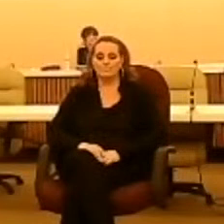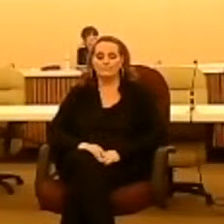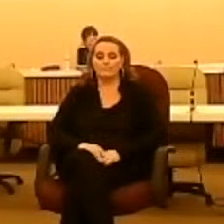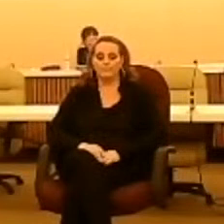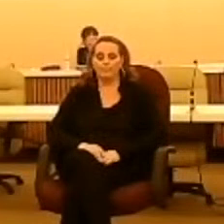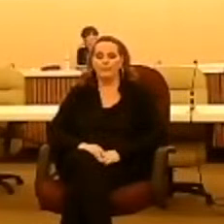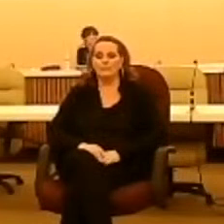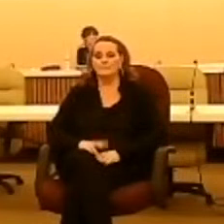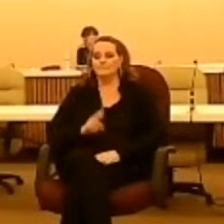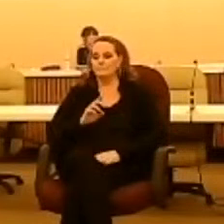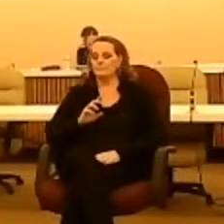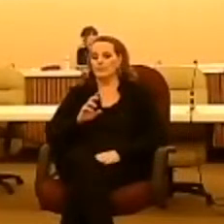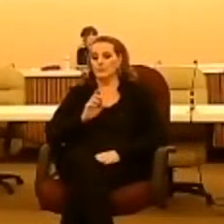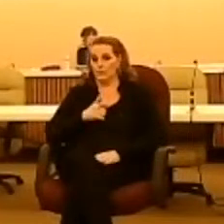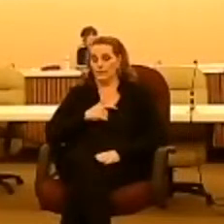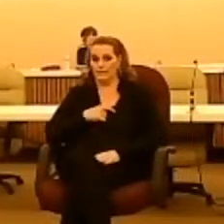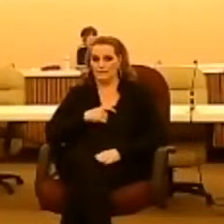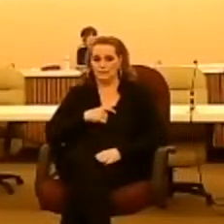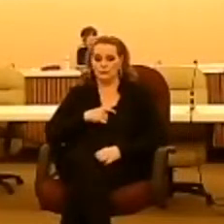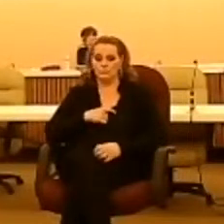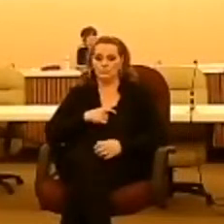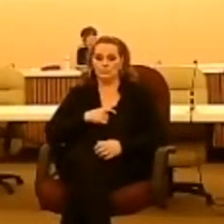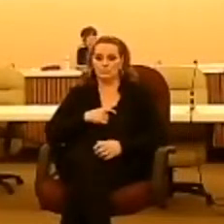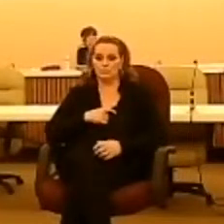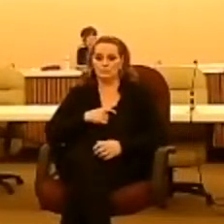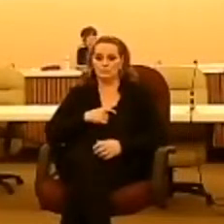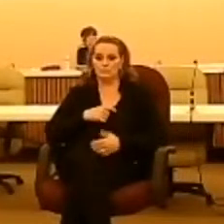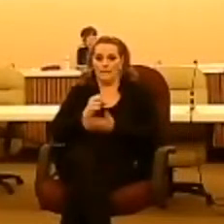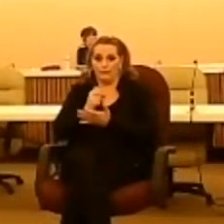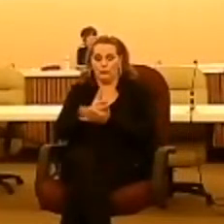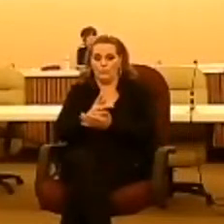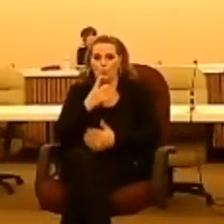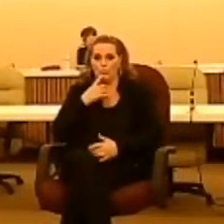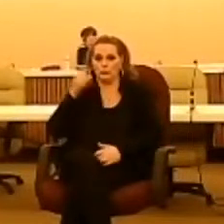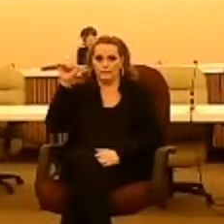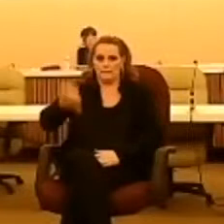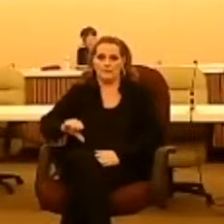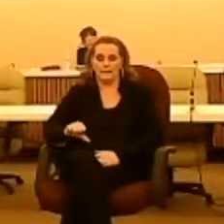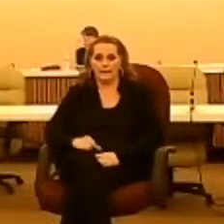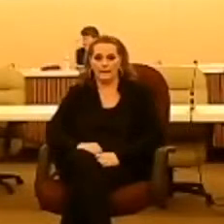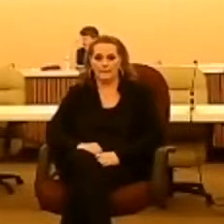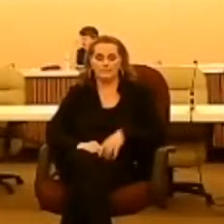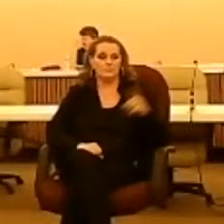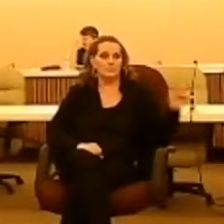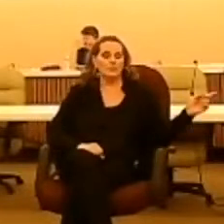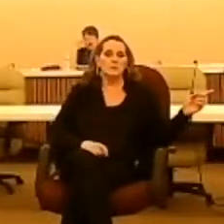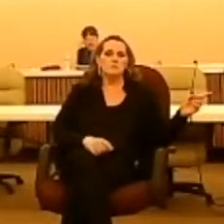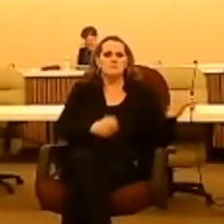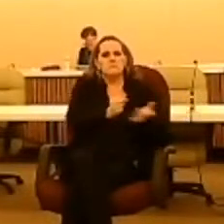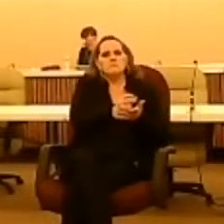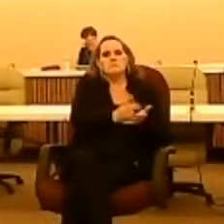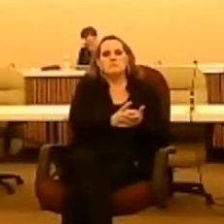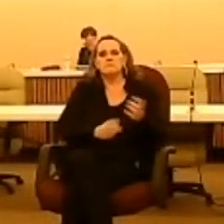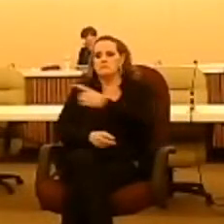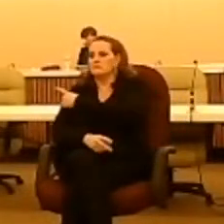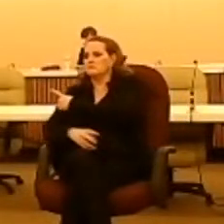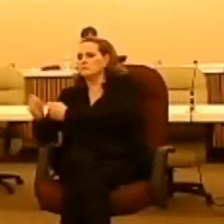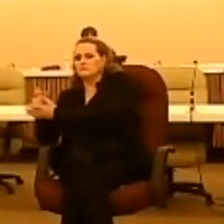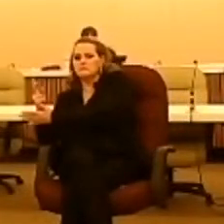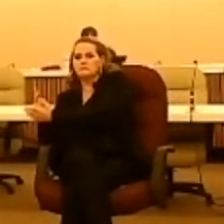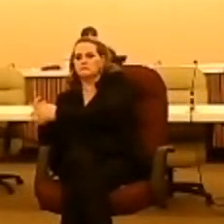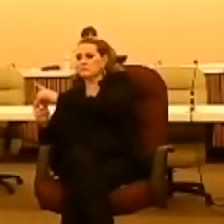Whether we want to make the motion to approve or deny. I'm fine with approval. I'm fine with